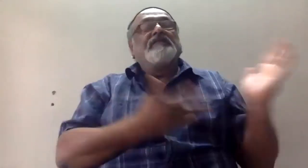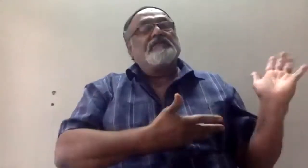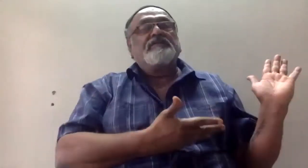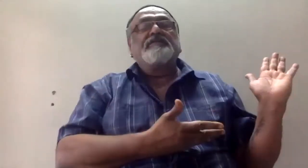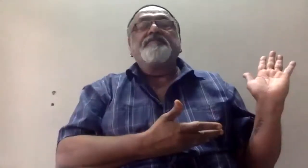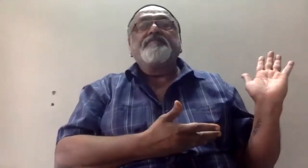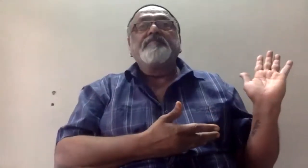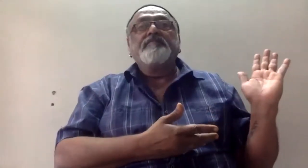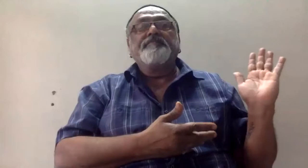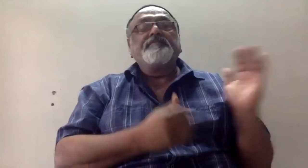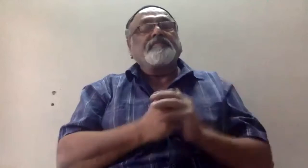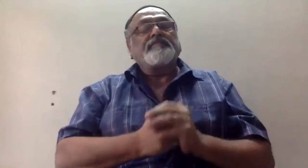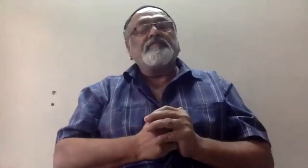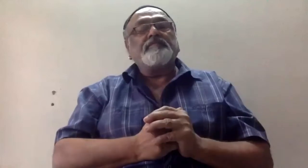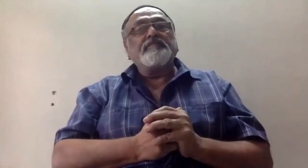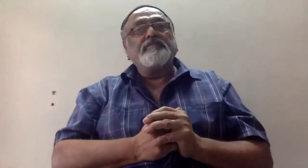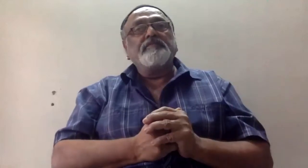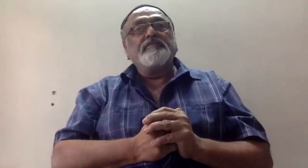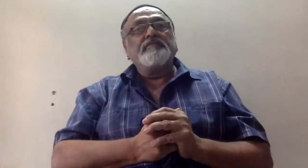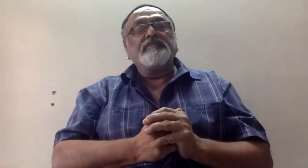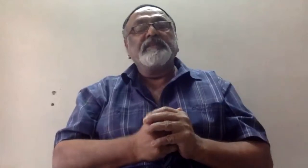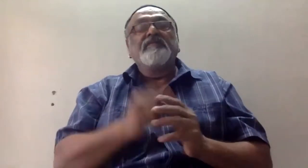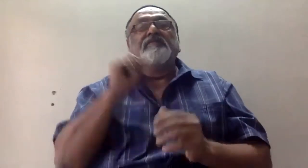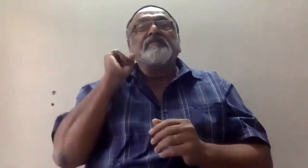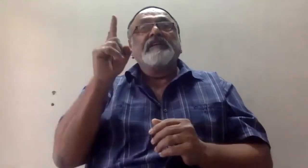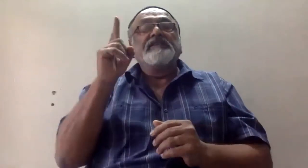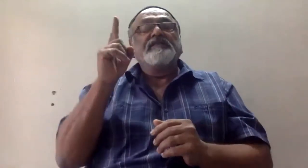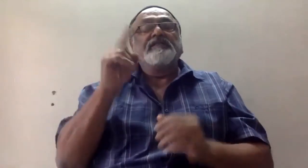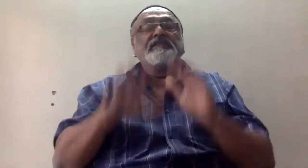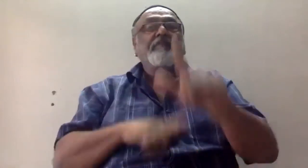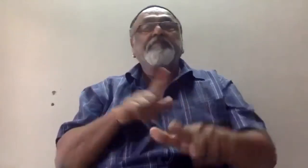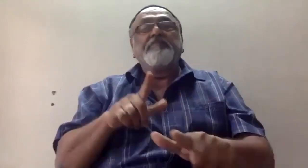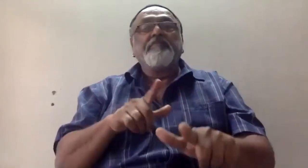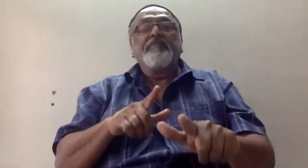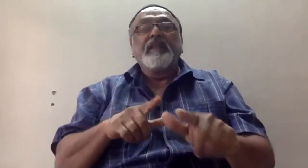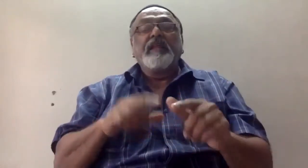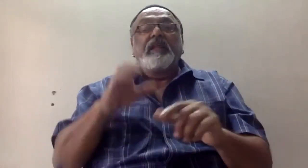stations, and which is a first step, especially when this is criminal cases are taken